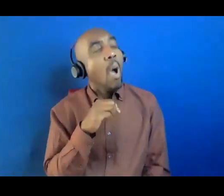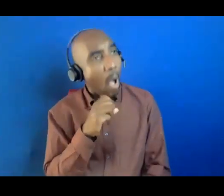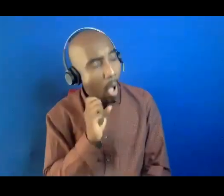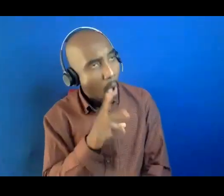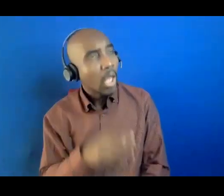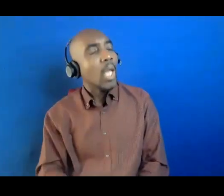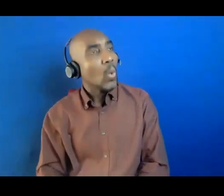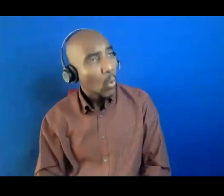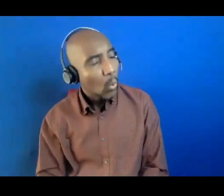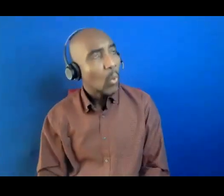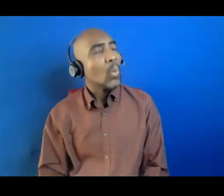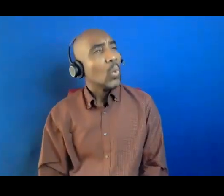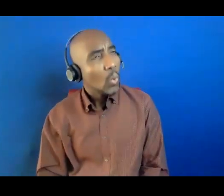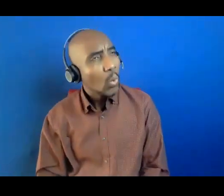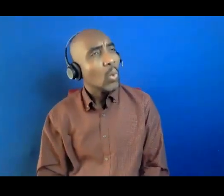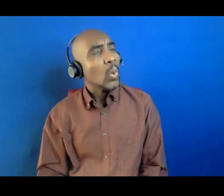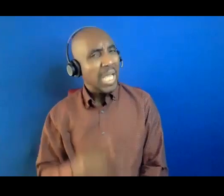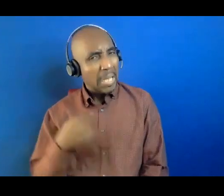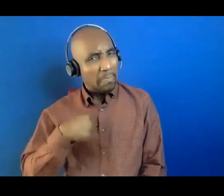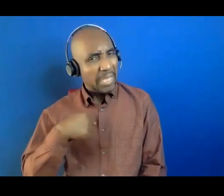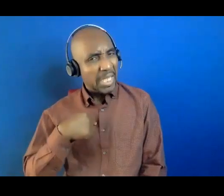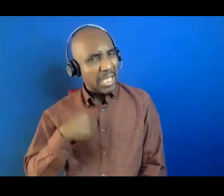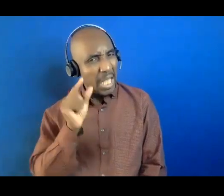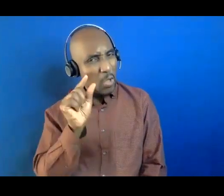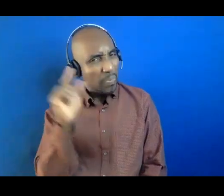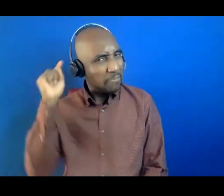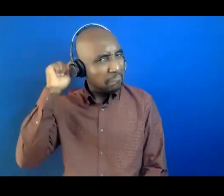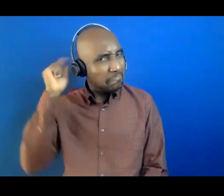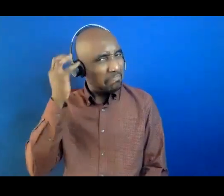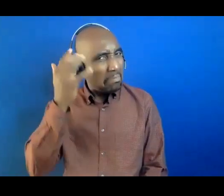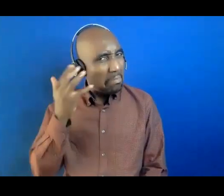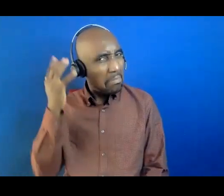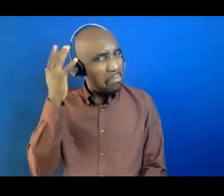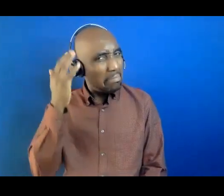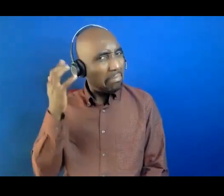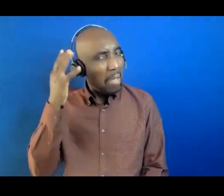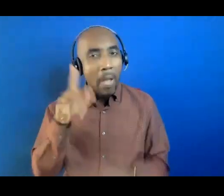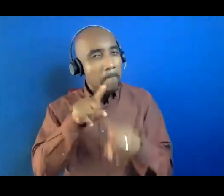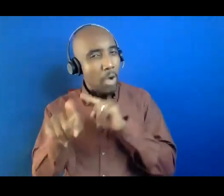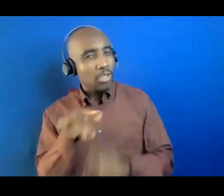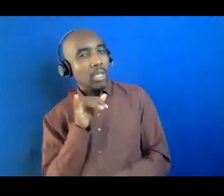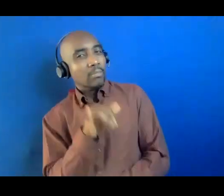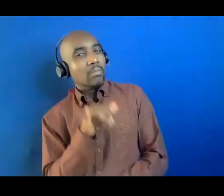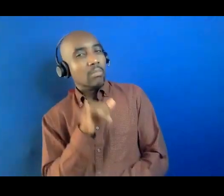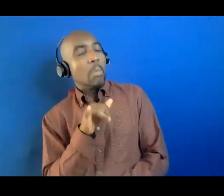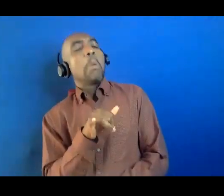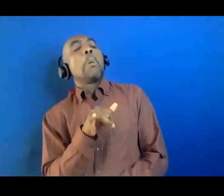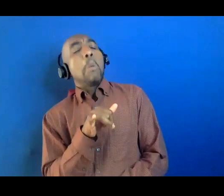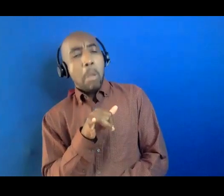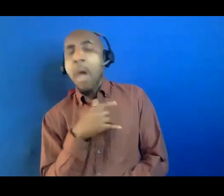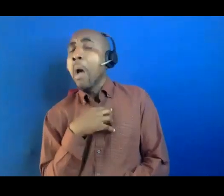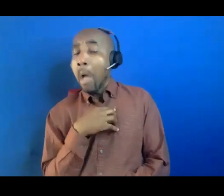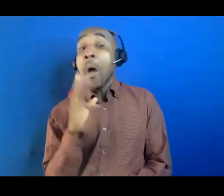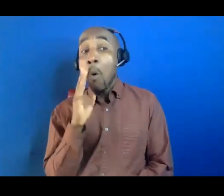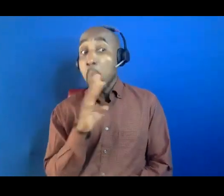And maybe there was a tiny bit of me that was curious, but mostly I was quite skeptical. And I would say, oh, that's like, wow,